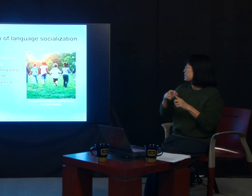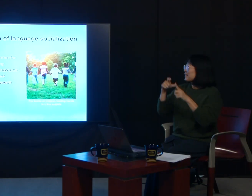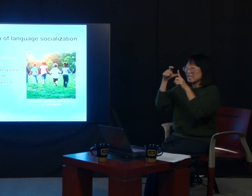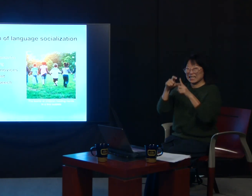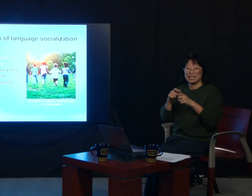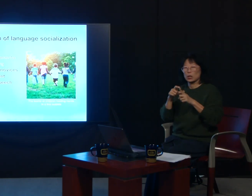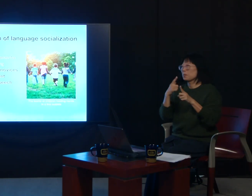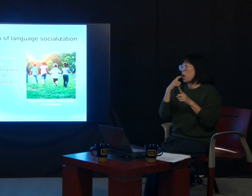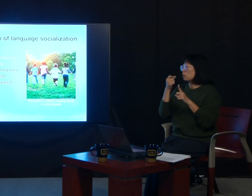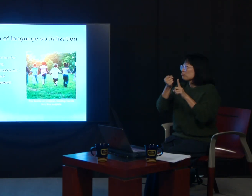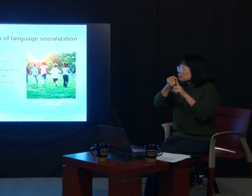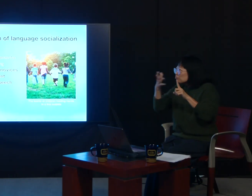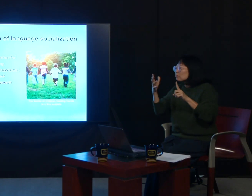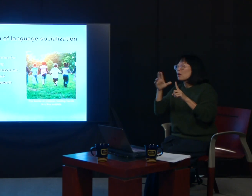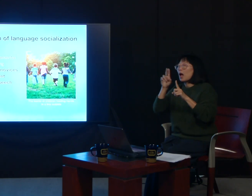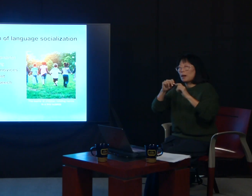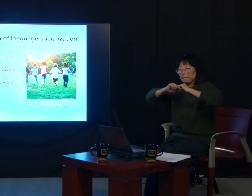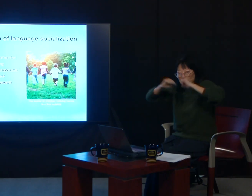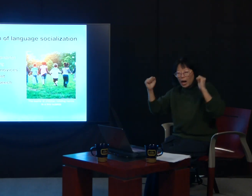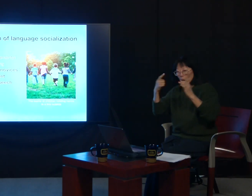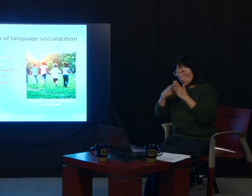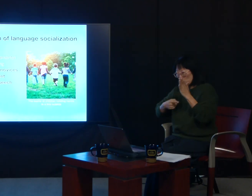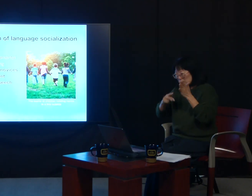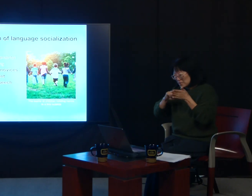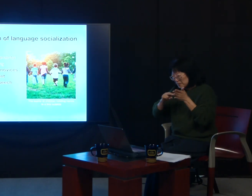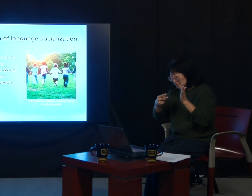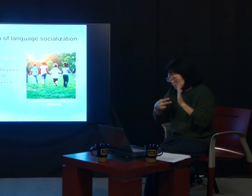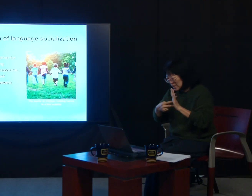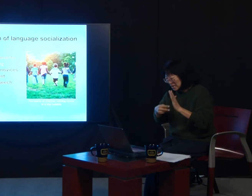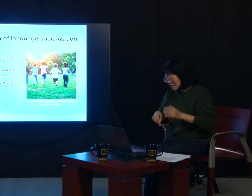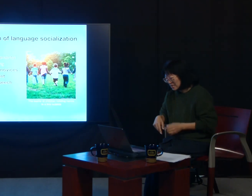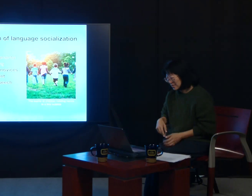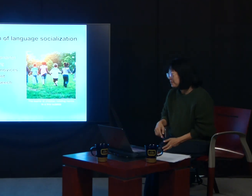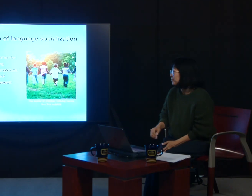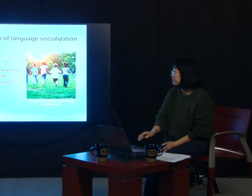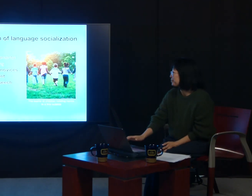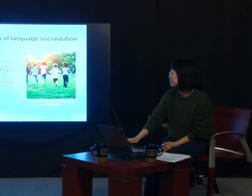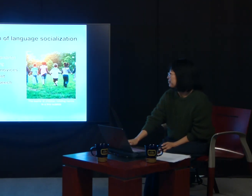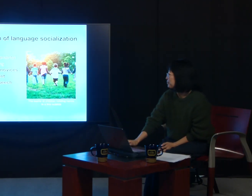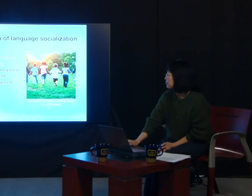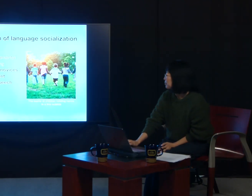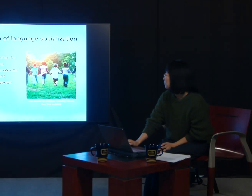face items to unpack what certain things mean.